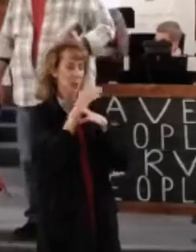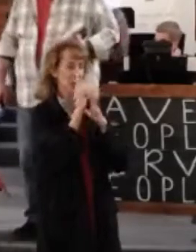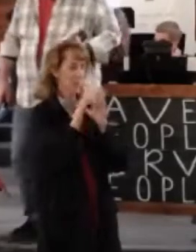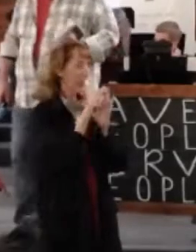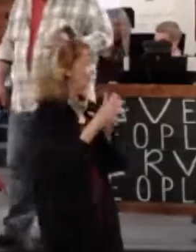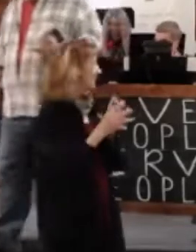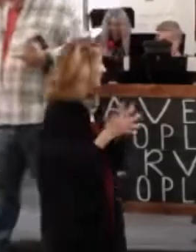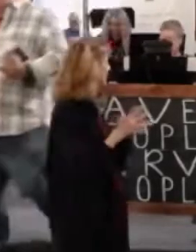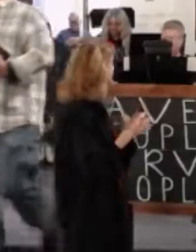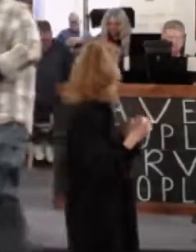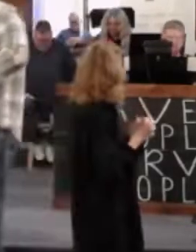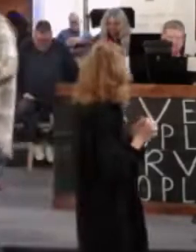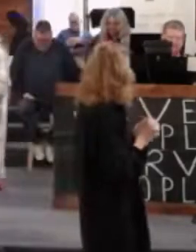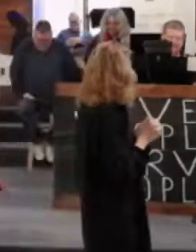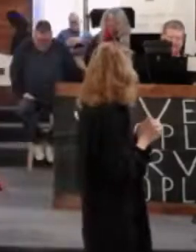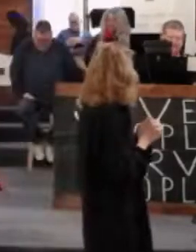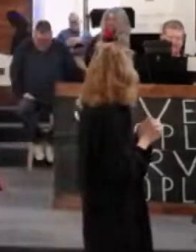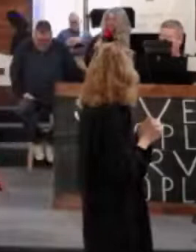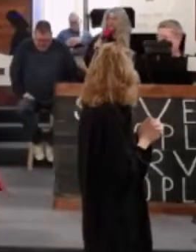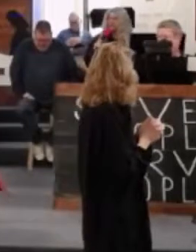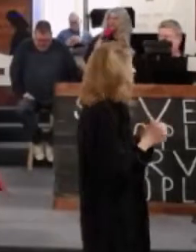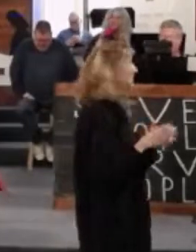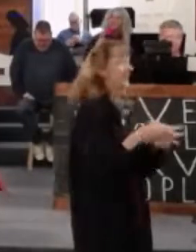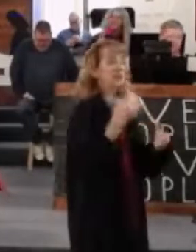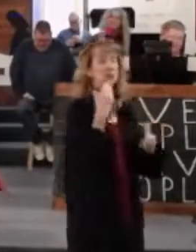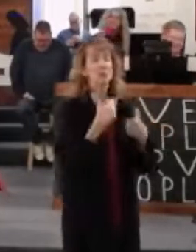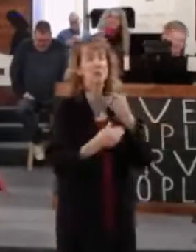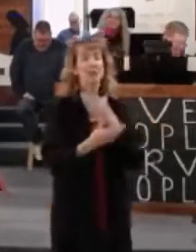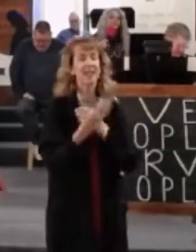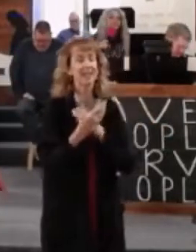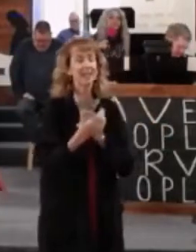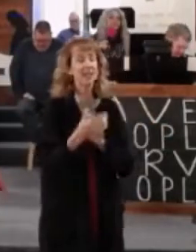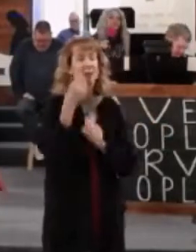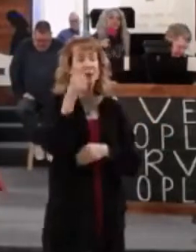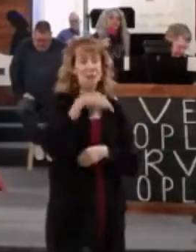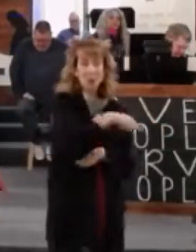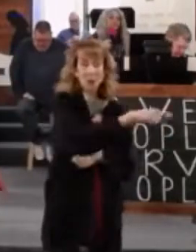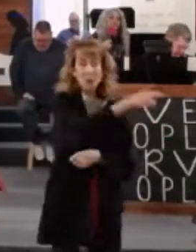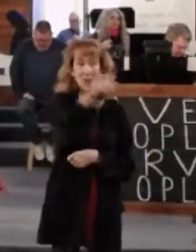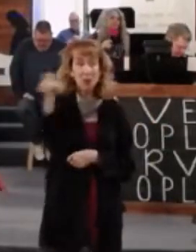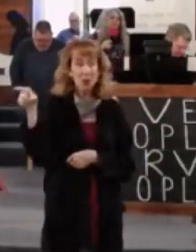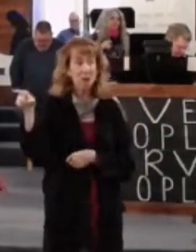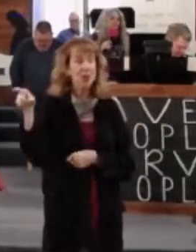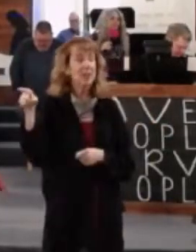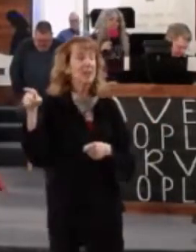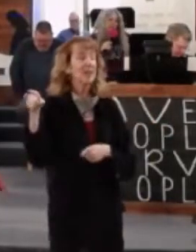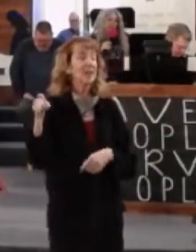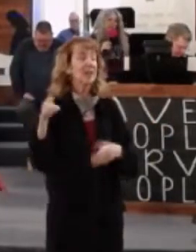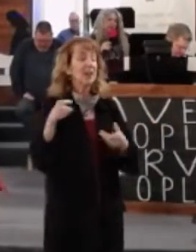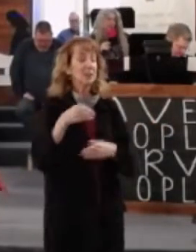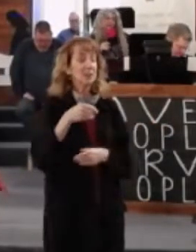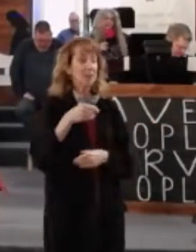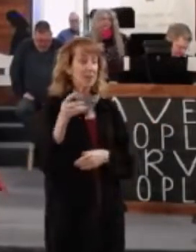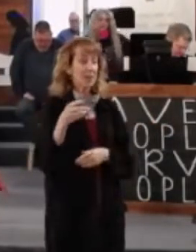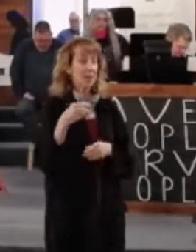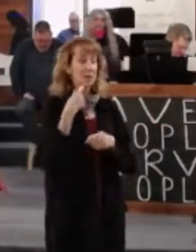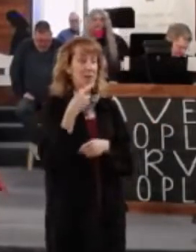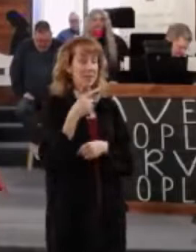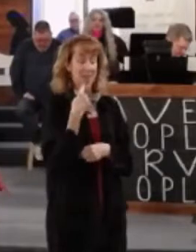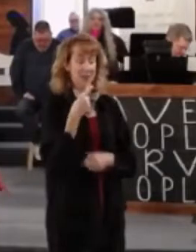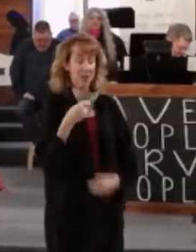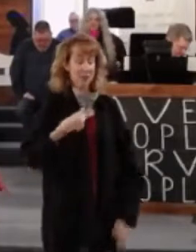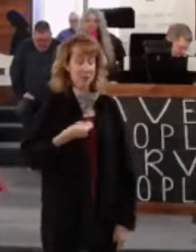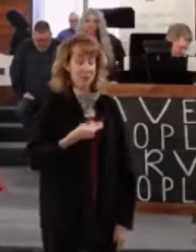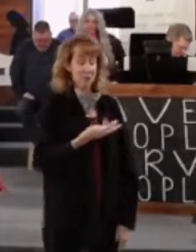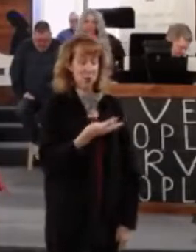Good morning. For those of you that those few of you, I'm going to say that again,